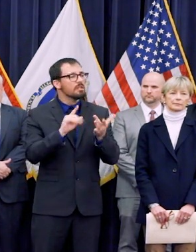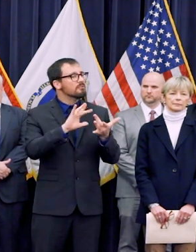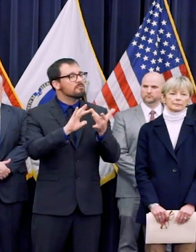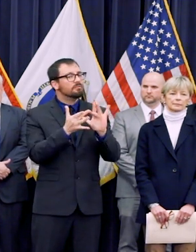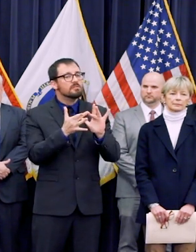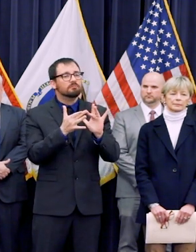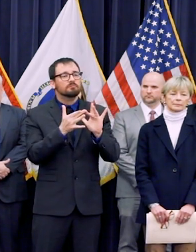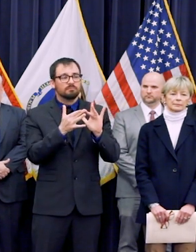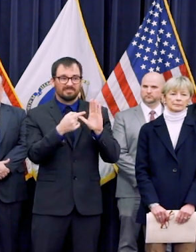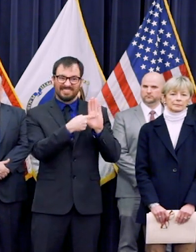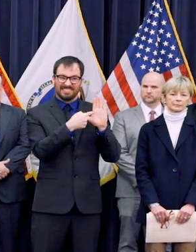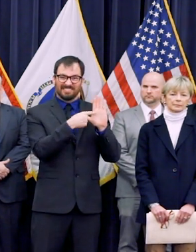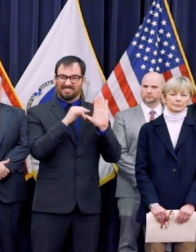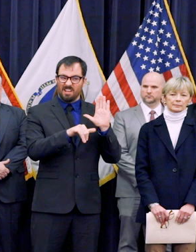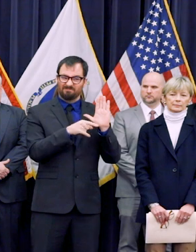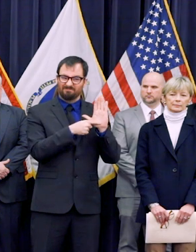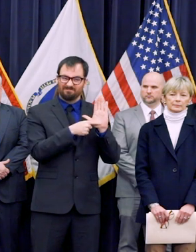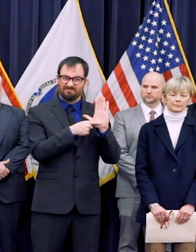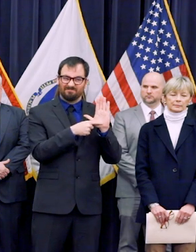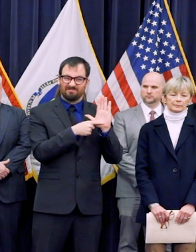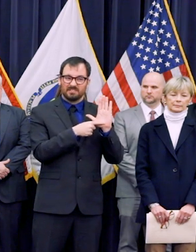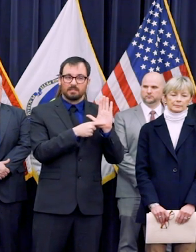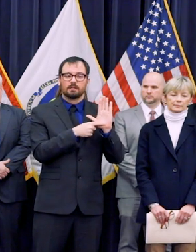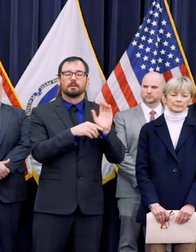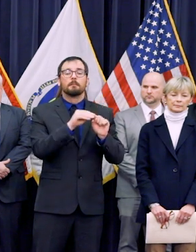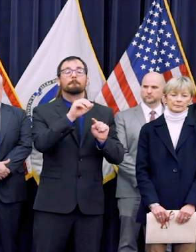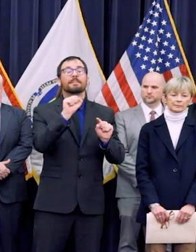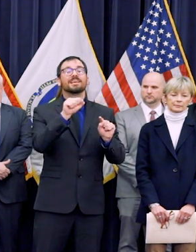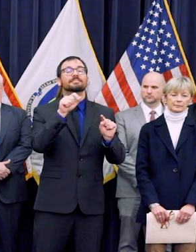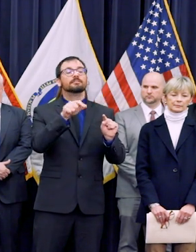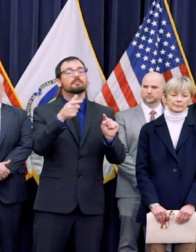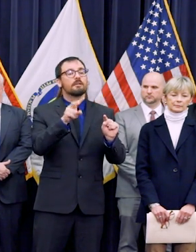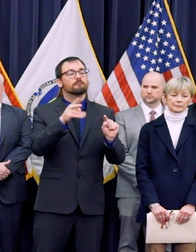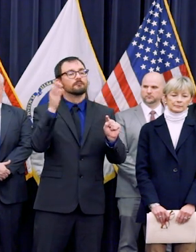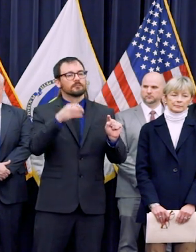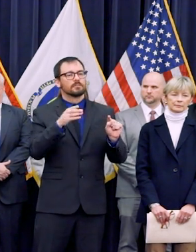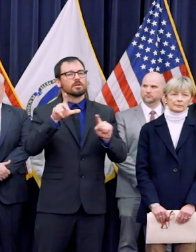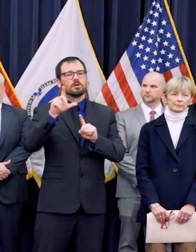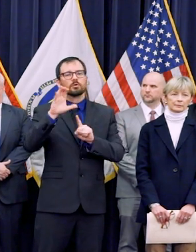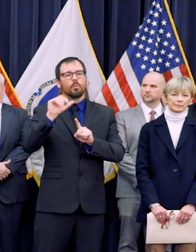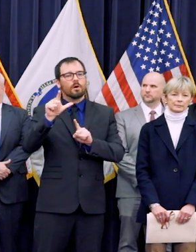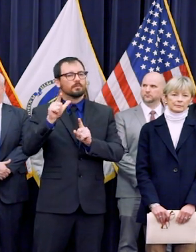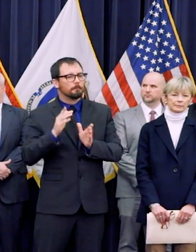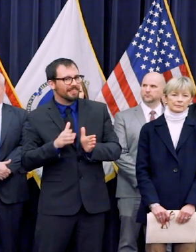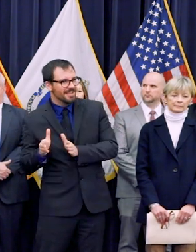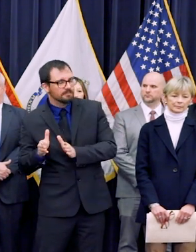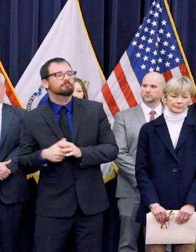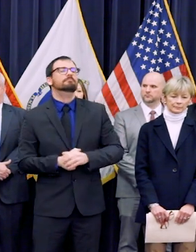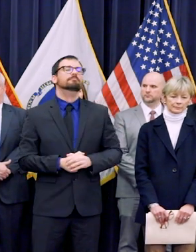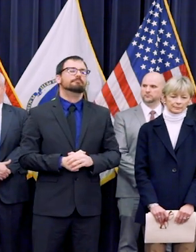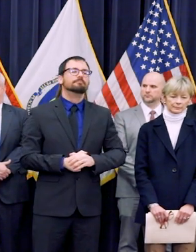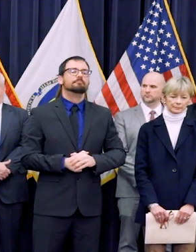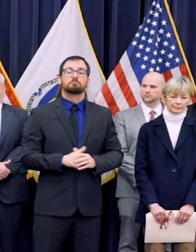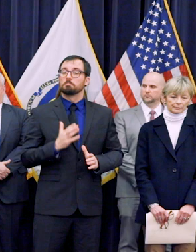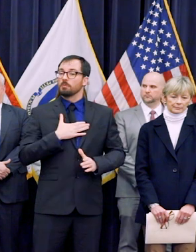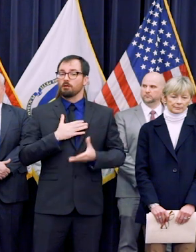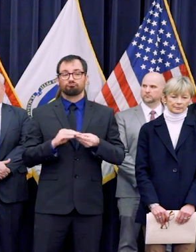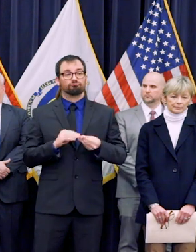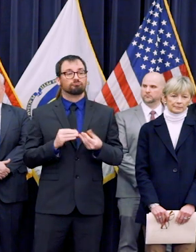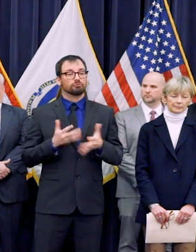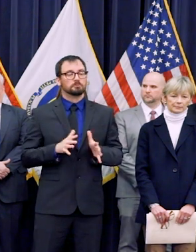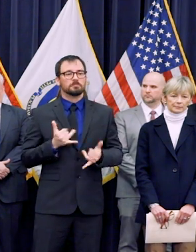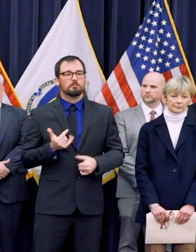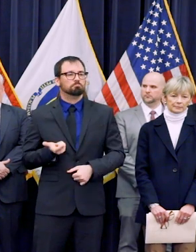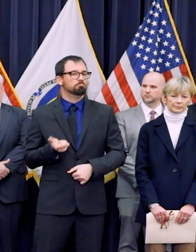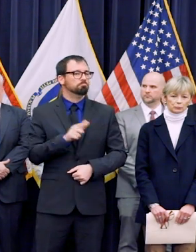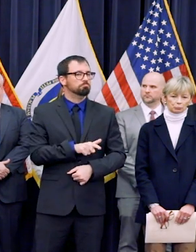mass.gov/KnowPlanAndPrepare for helpful advice on planning for emergencies. With that said, I want to turn the podium over to Secretary Sudders, who will talk